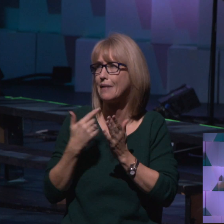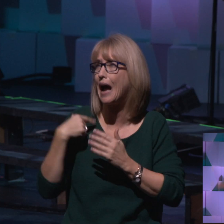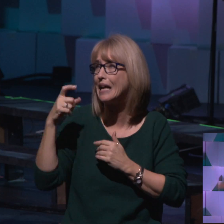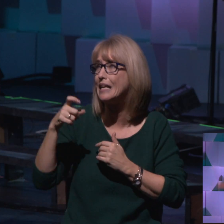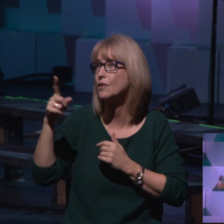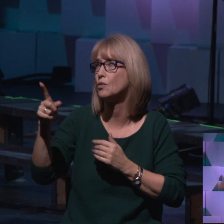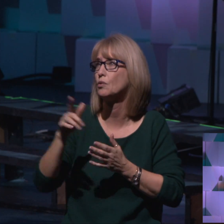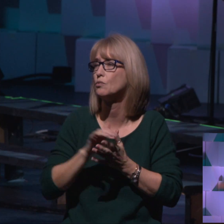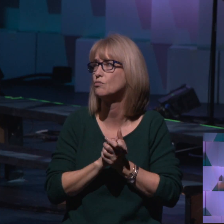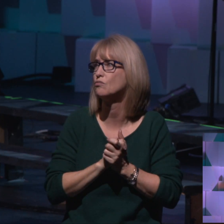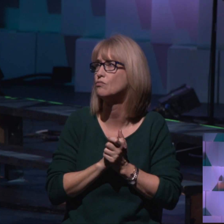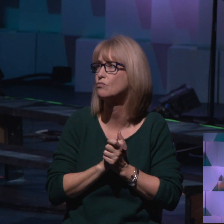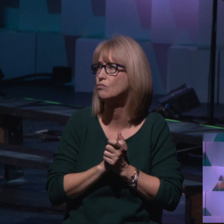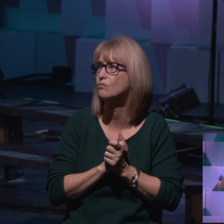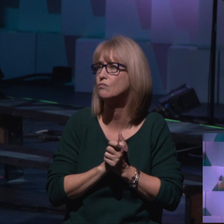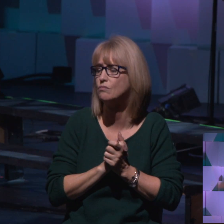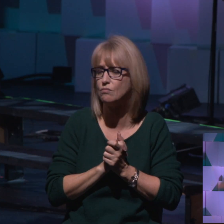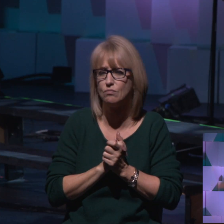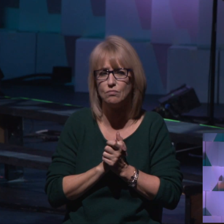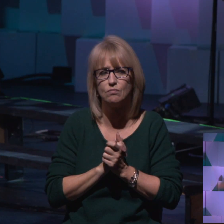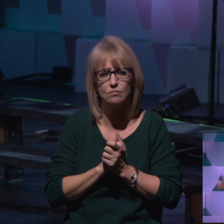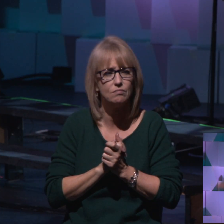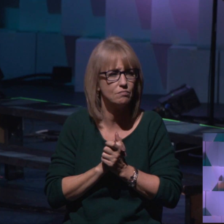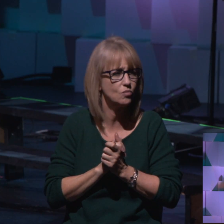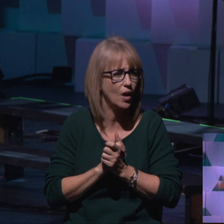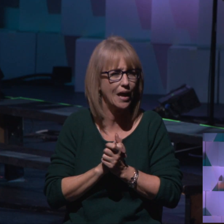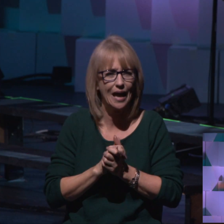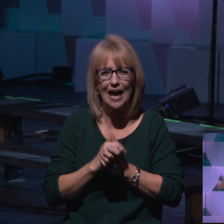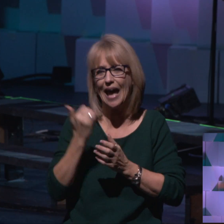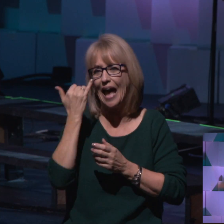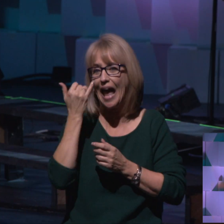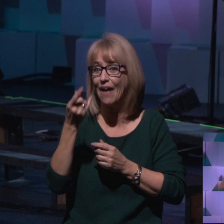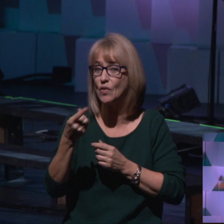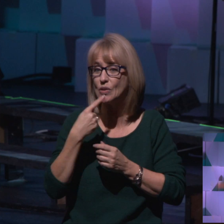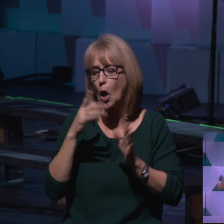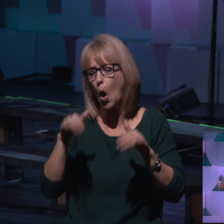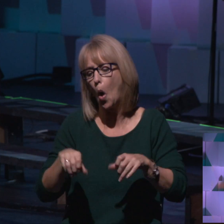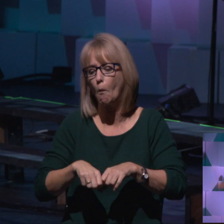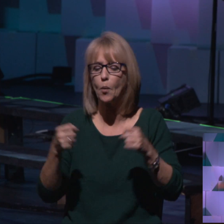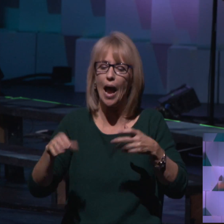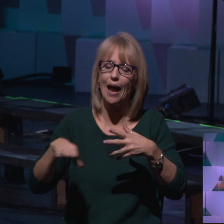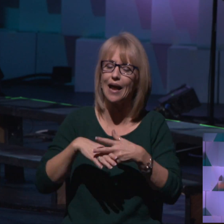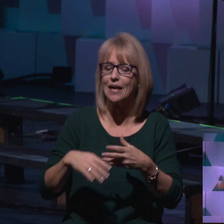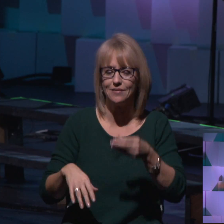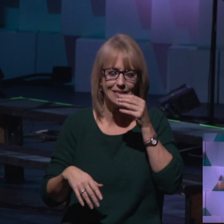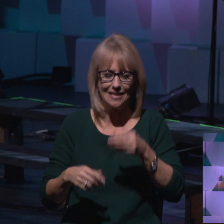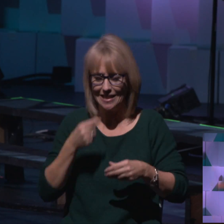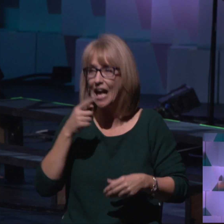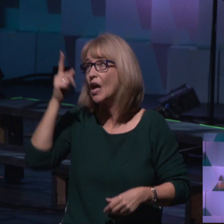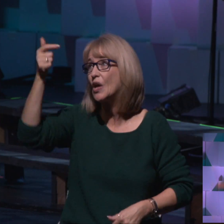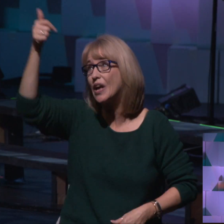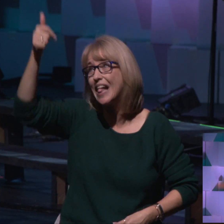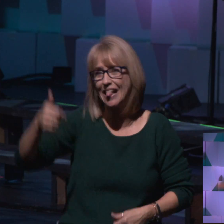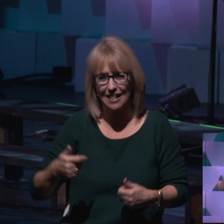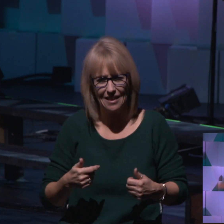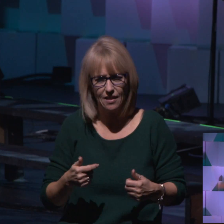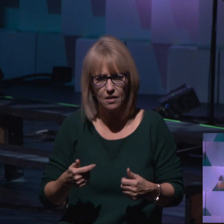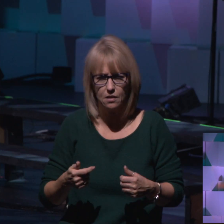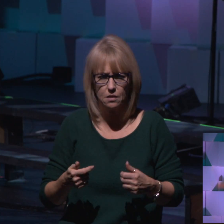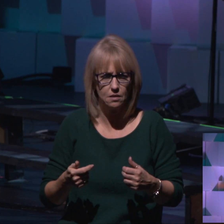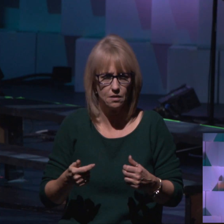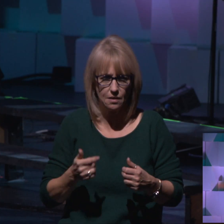you. So if you just take communion as a little refreshment break and say, Jesus, you're good, that's not correct, that's